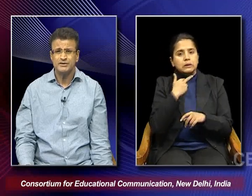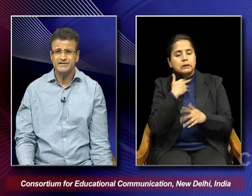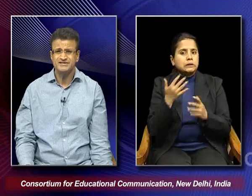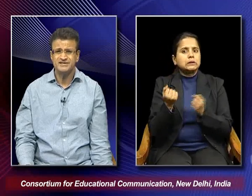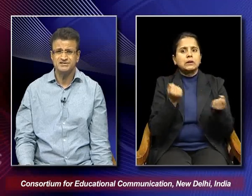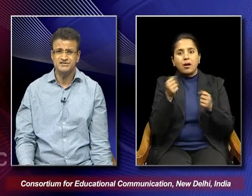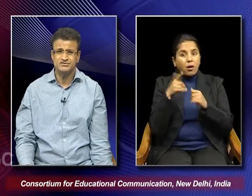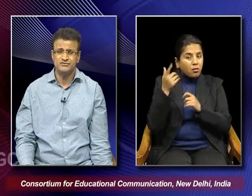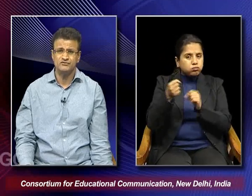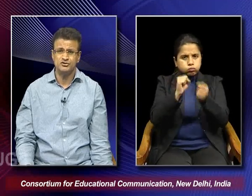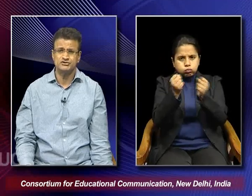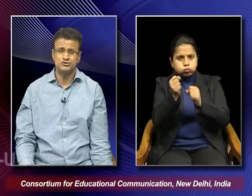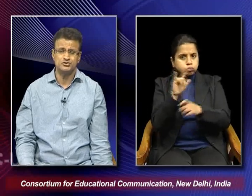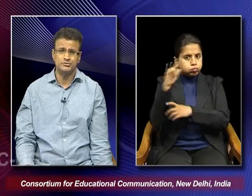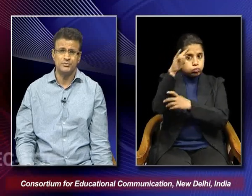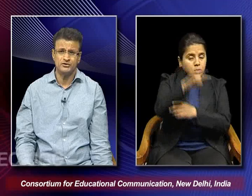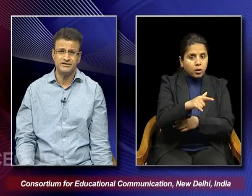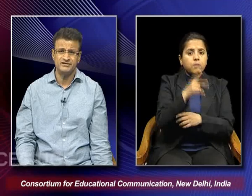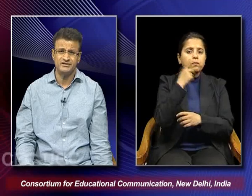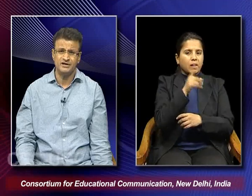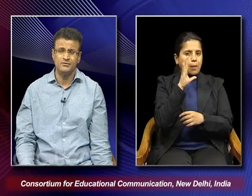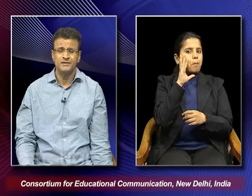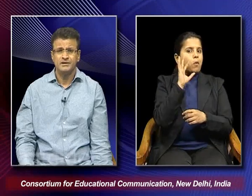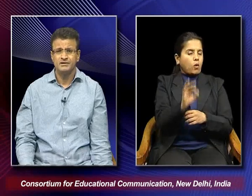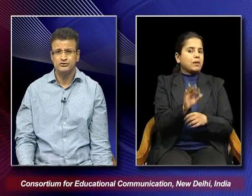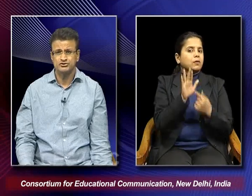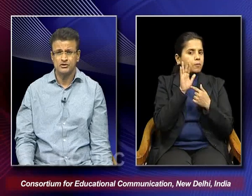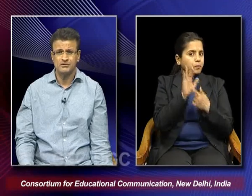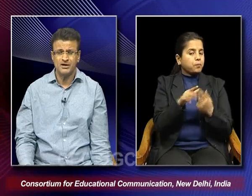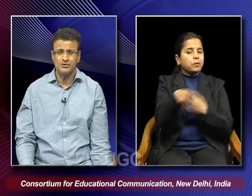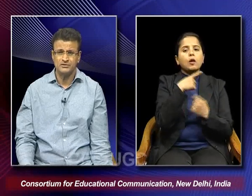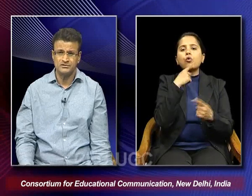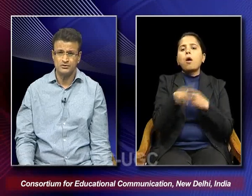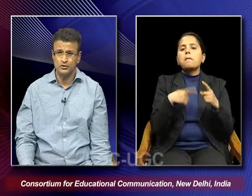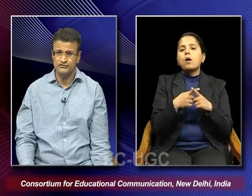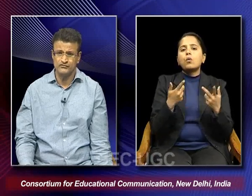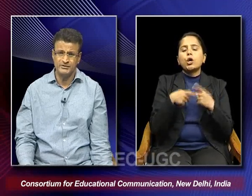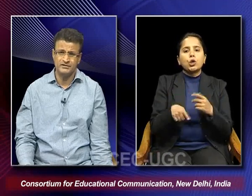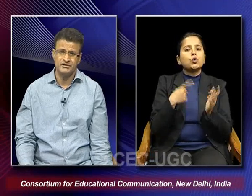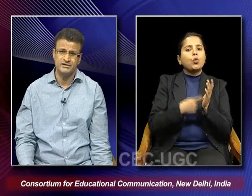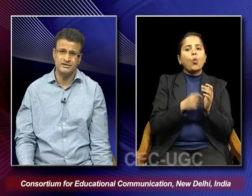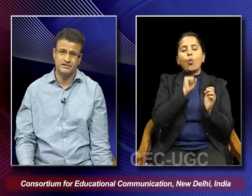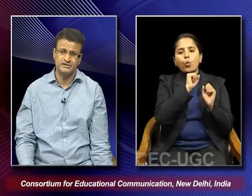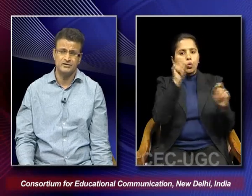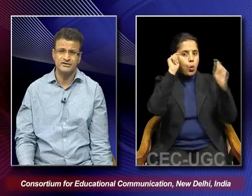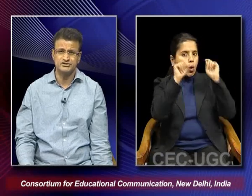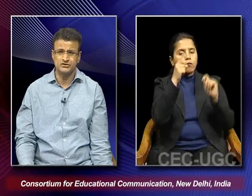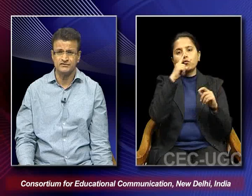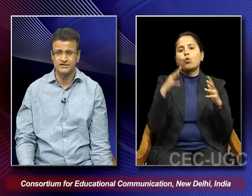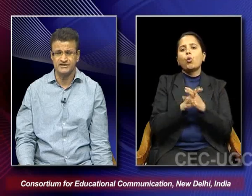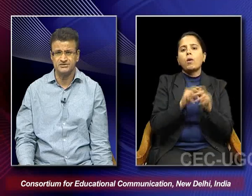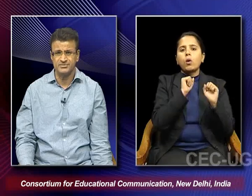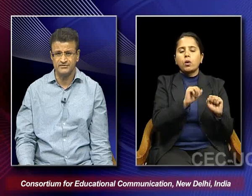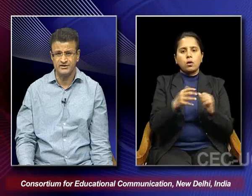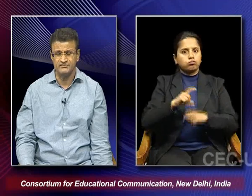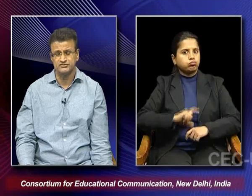So in that sense this film was also important, that how it was talking about the role of a woman in the context of the